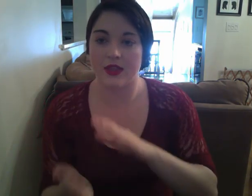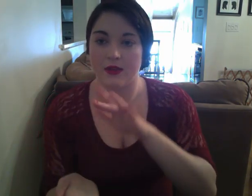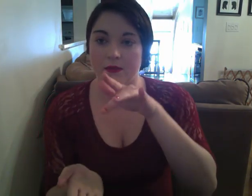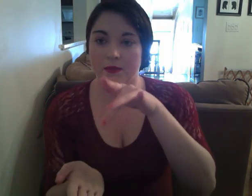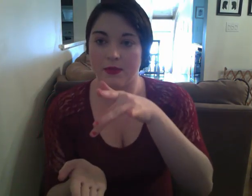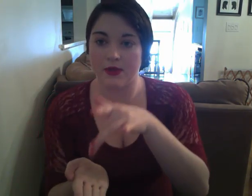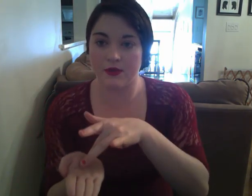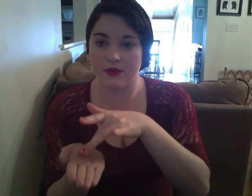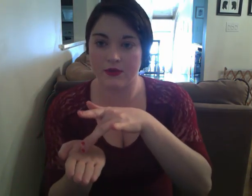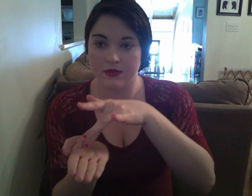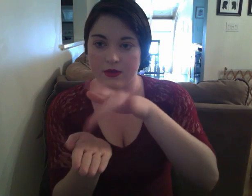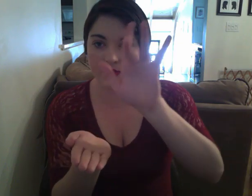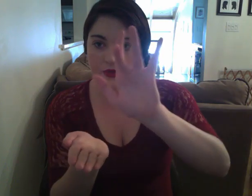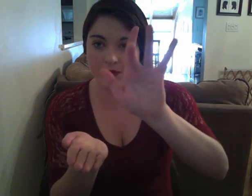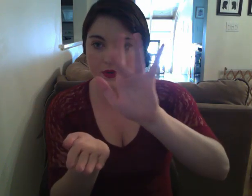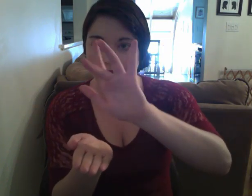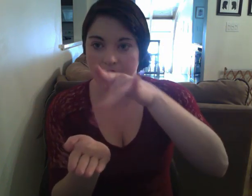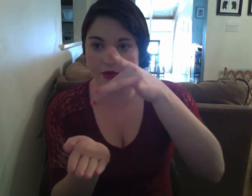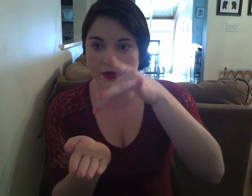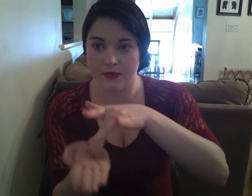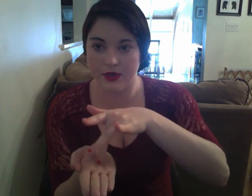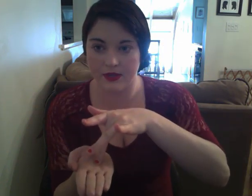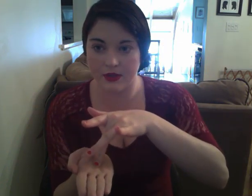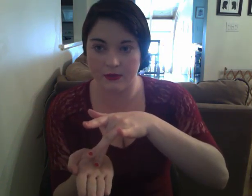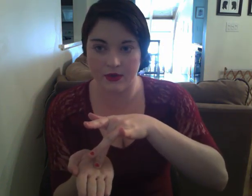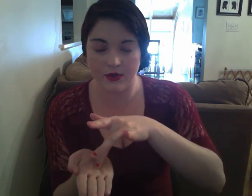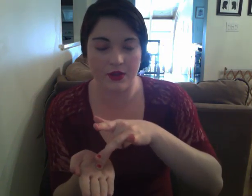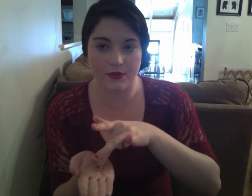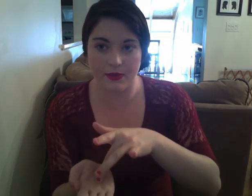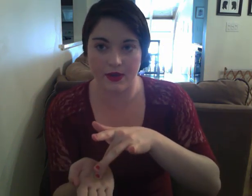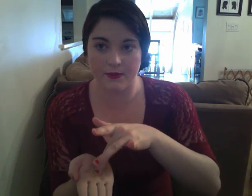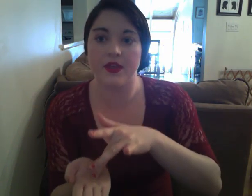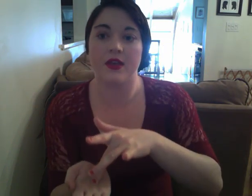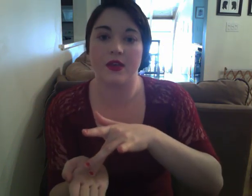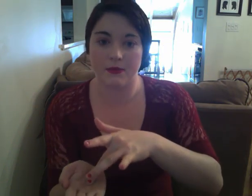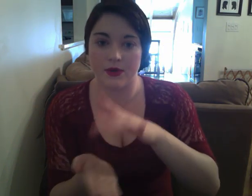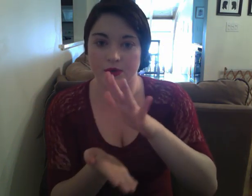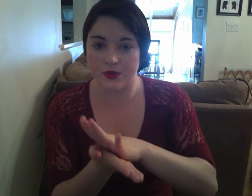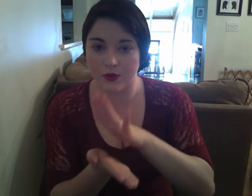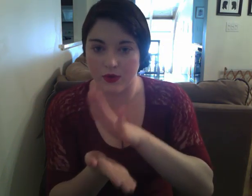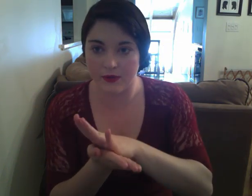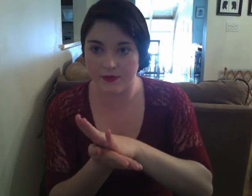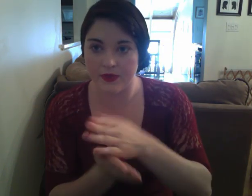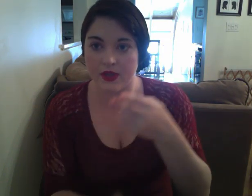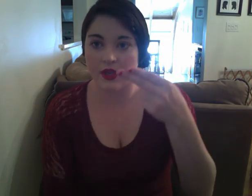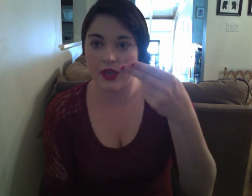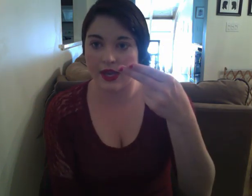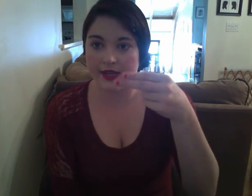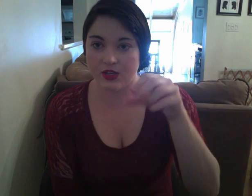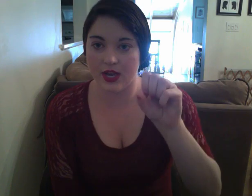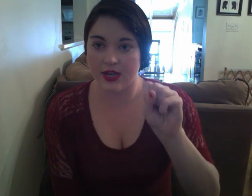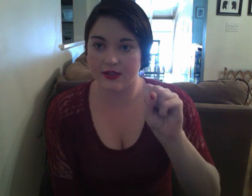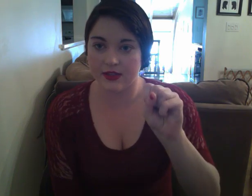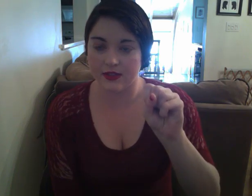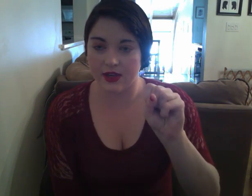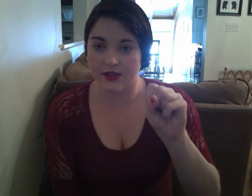and then middle, so it's your middle finger, into the middle of your palm, middle school, H-S is high